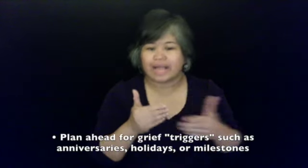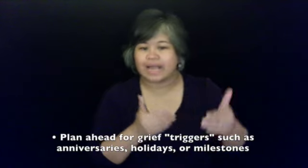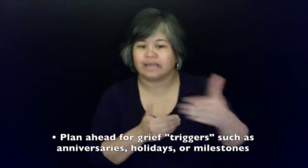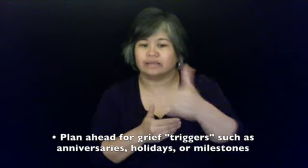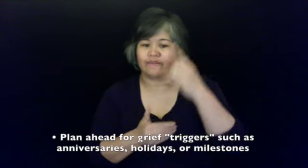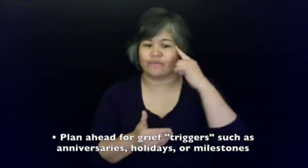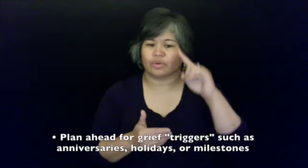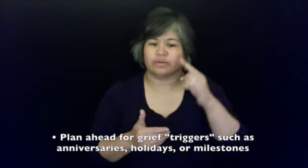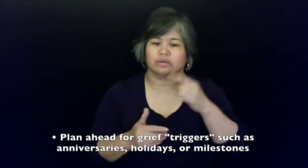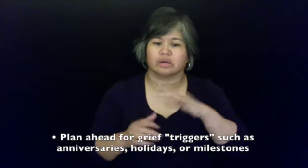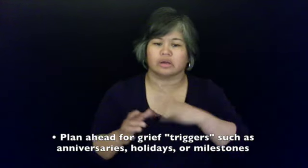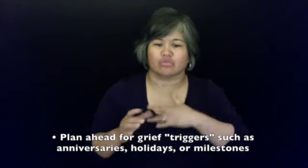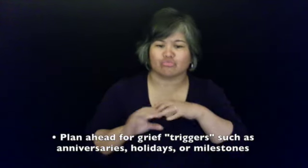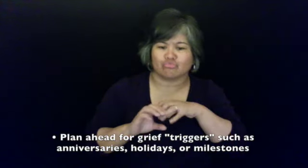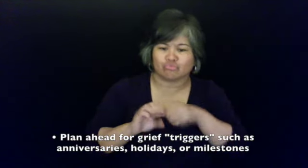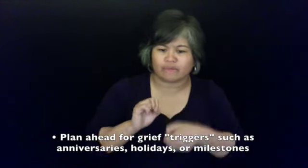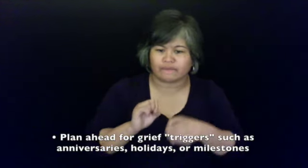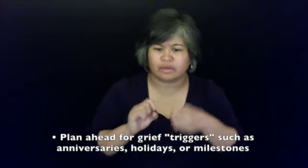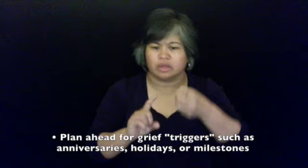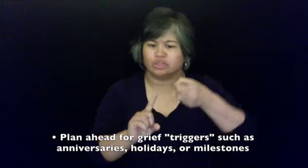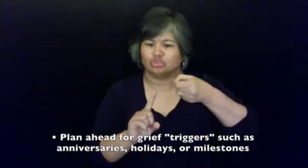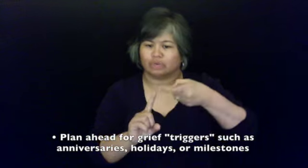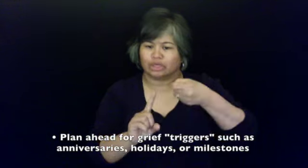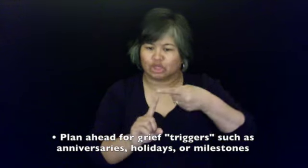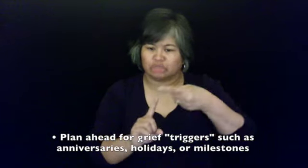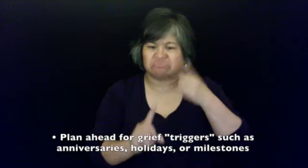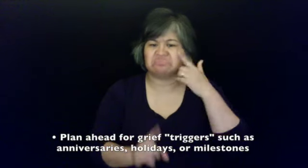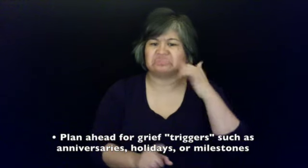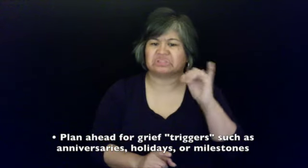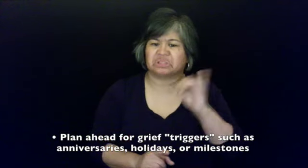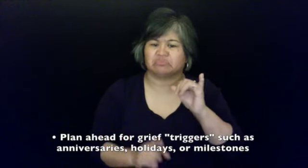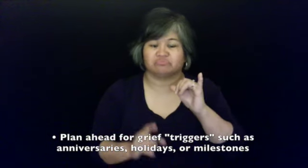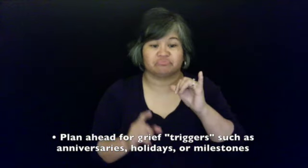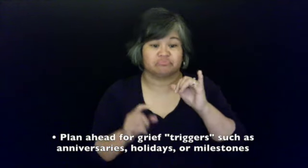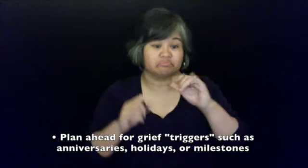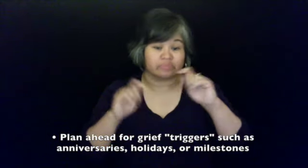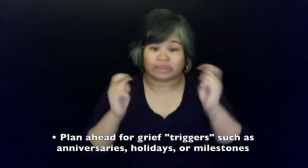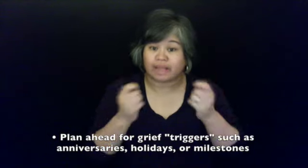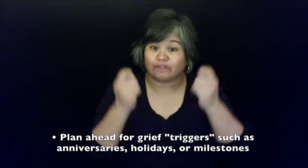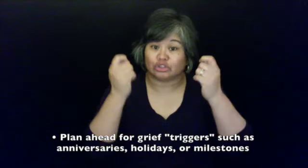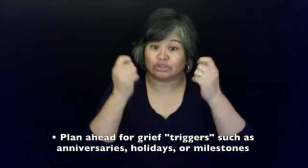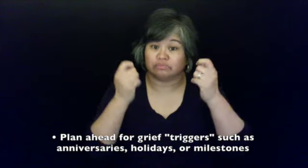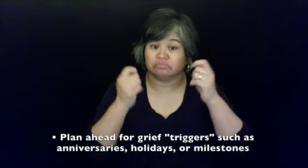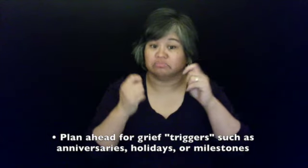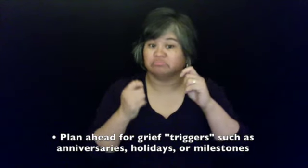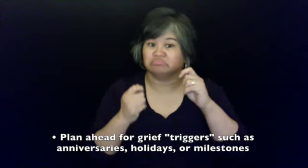Plan ahead for grief triggers such as anniversaries, holidays, or